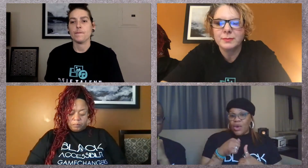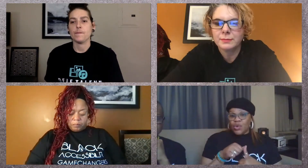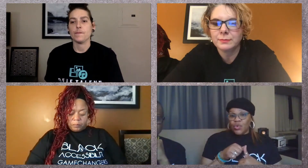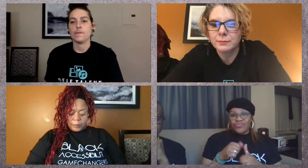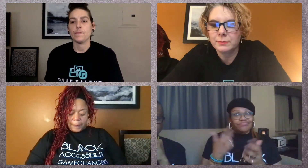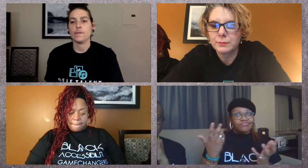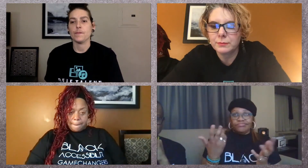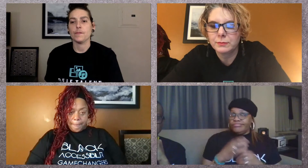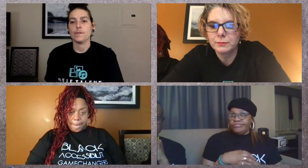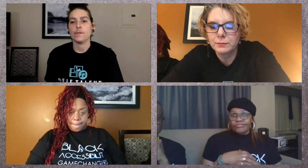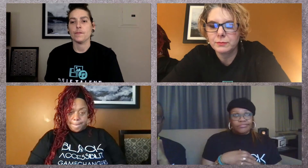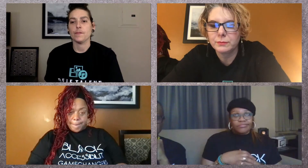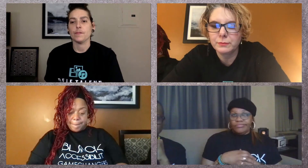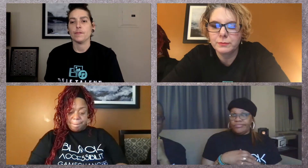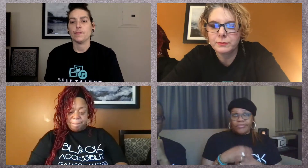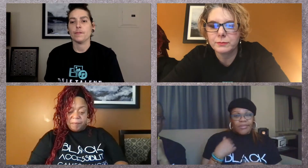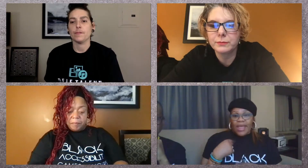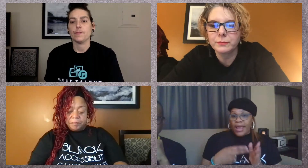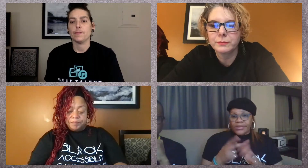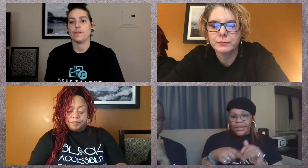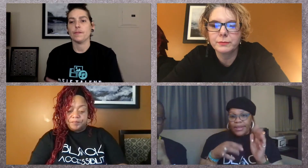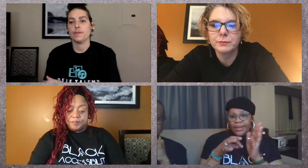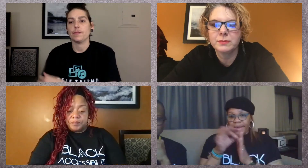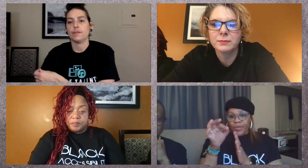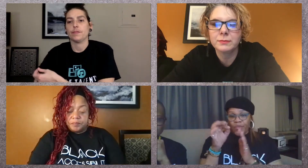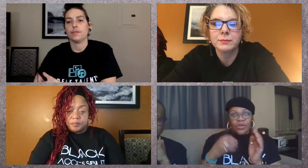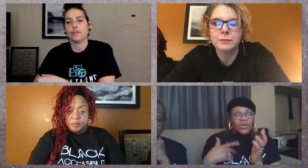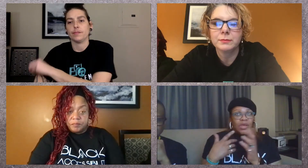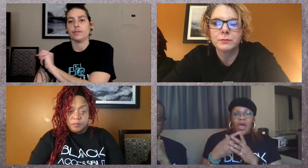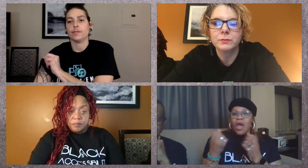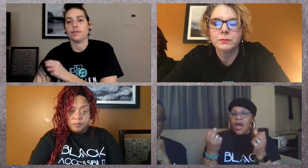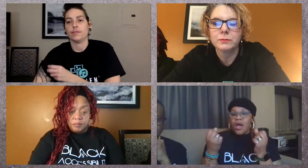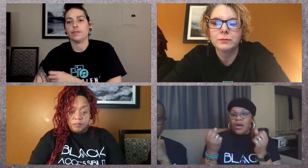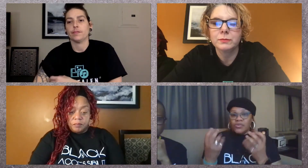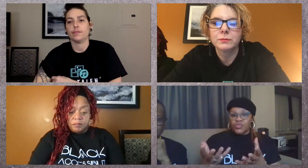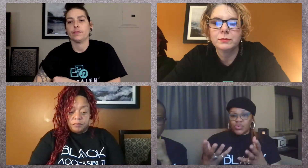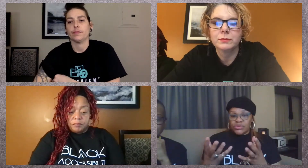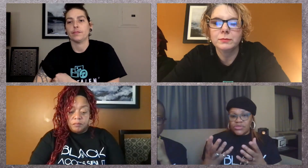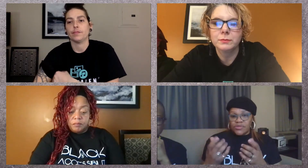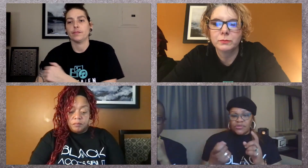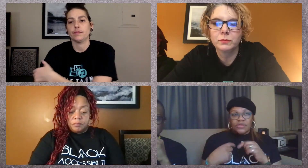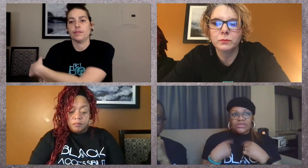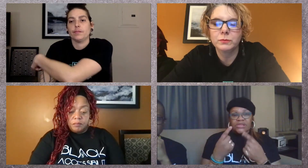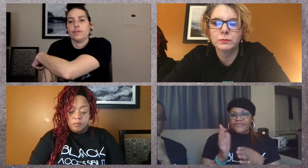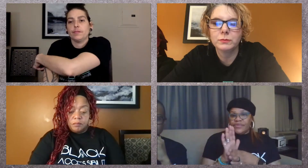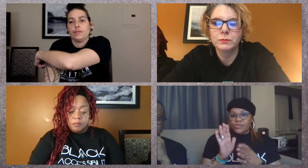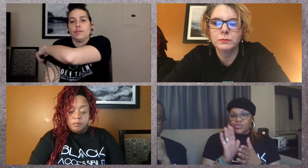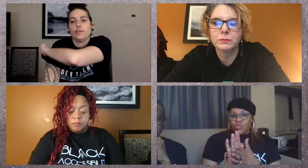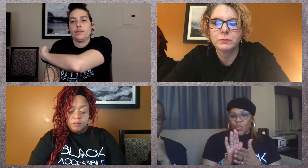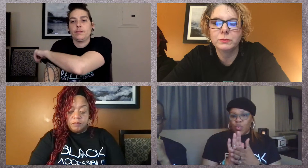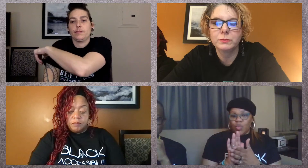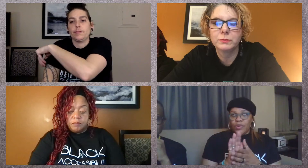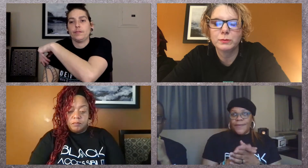Twitter, and my letters. I can't even count.